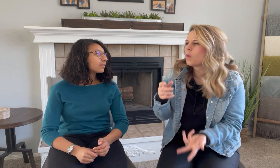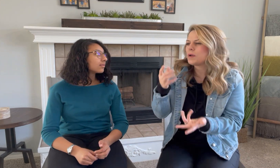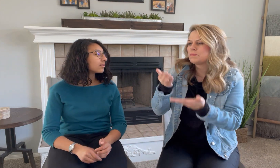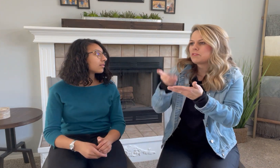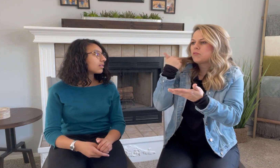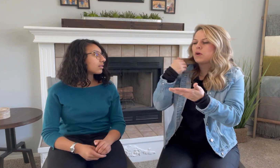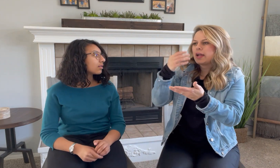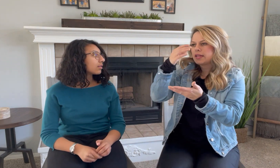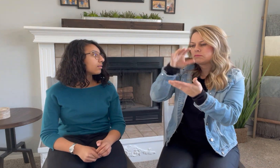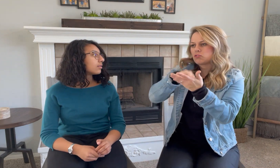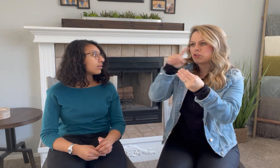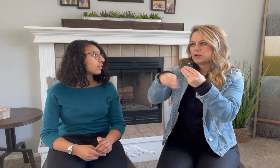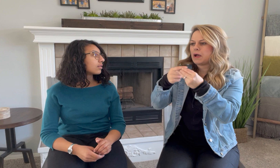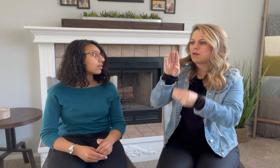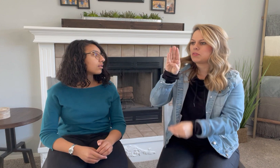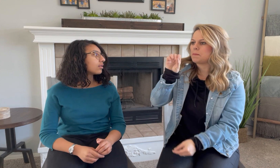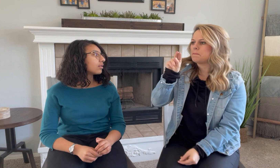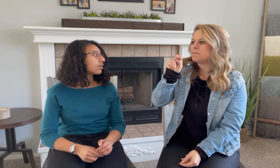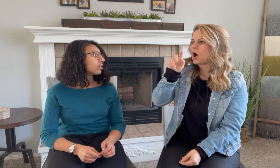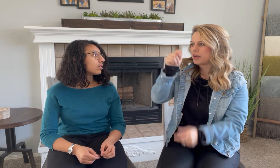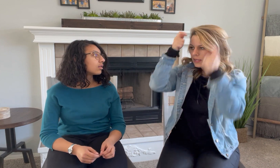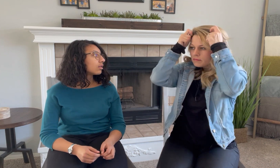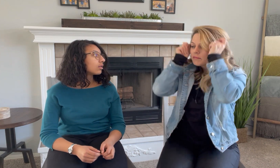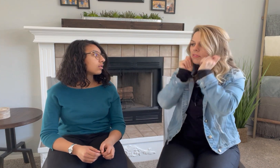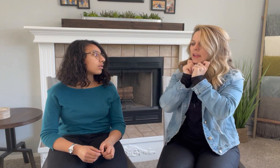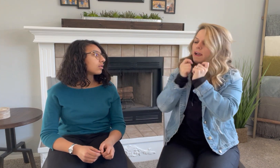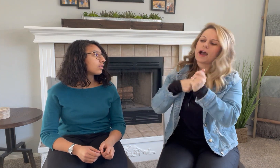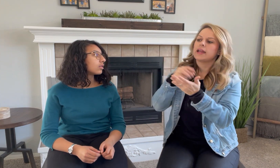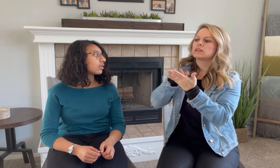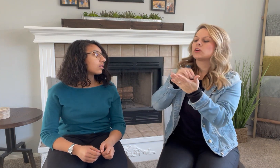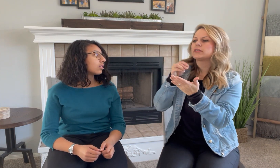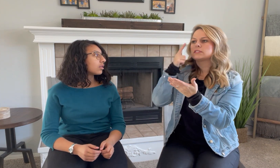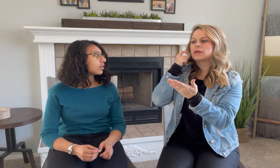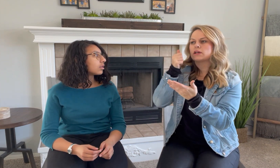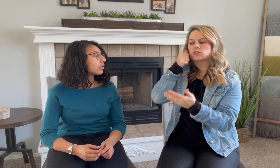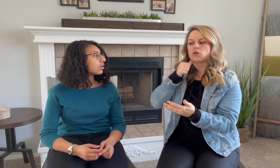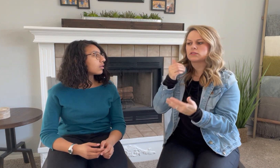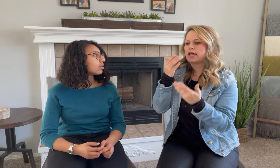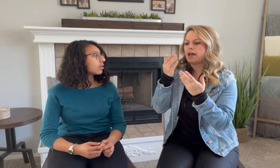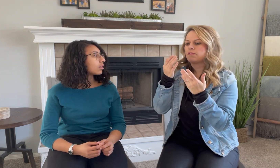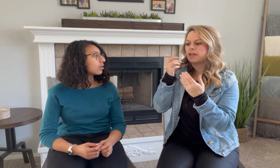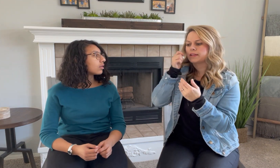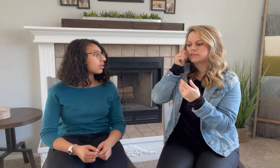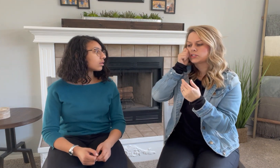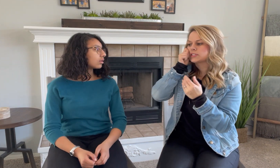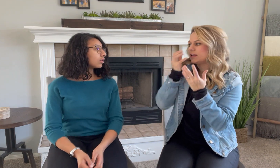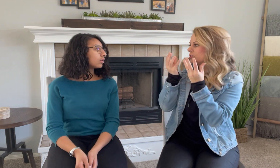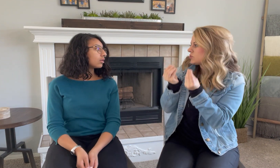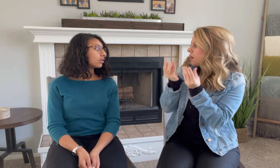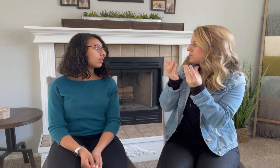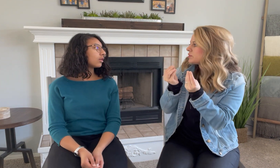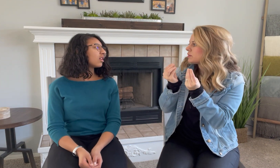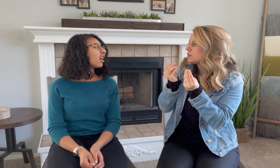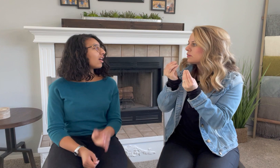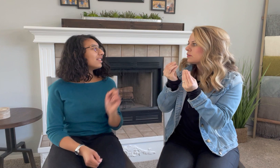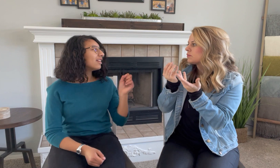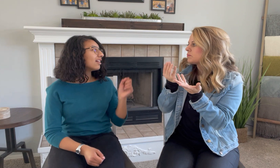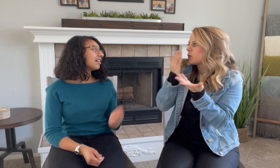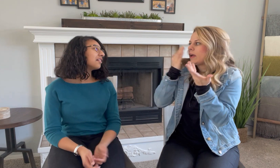and before I learned about the bonnet thing, I had learned it's because girls have, like, their skin is soft. So I don't